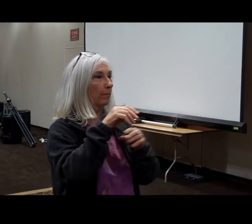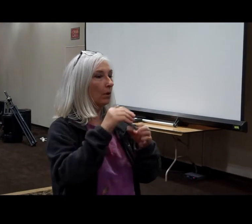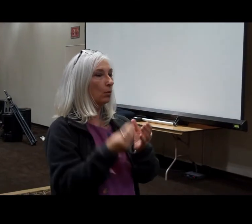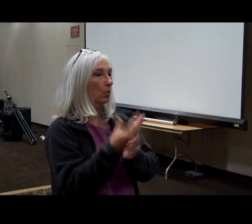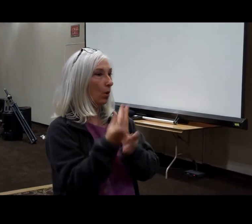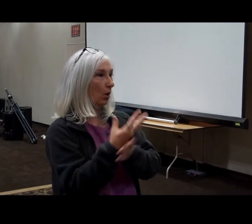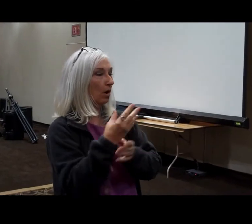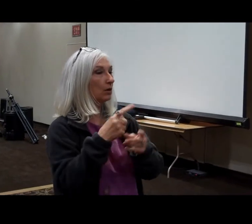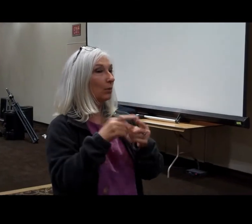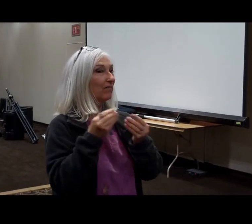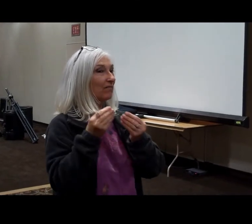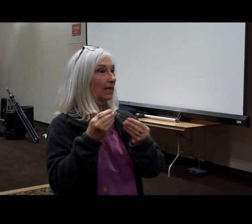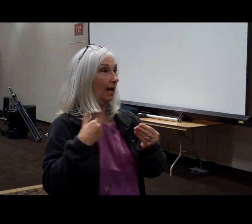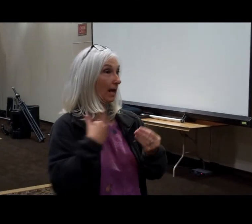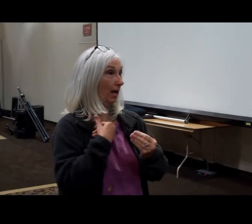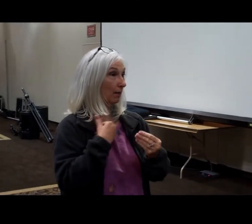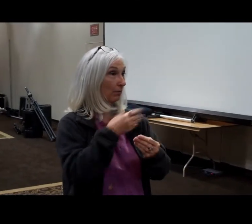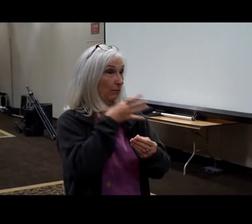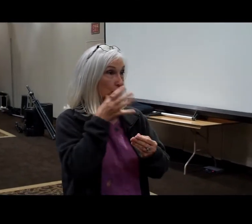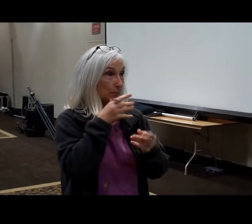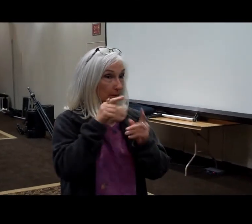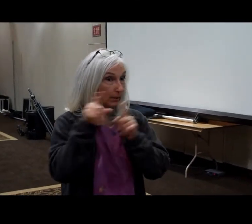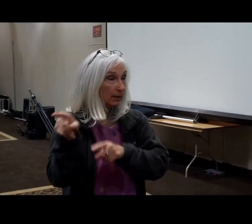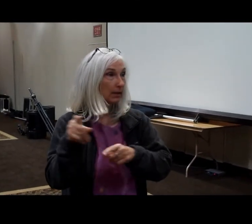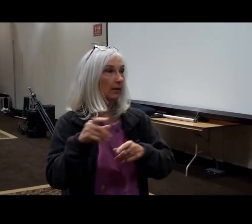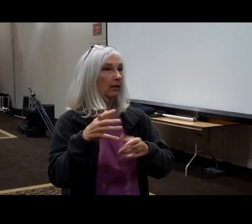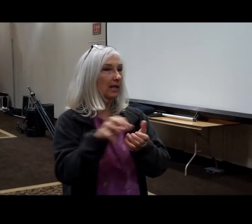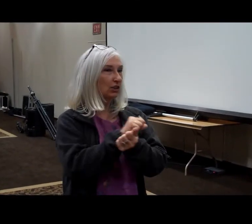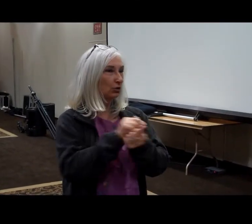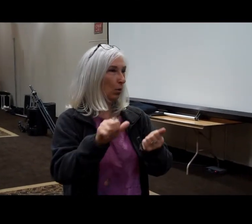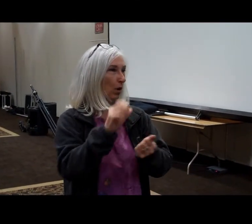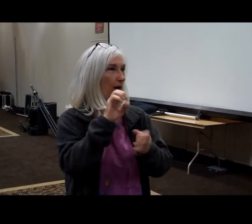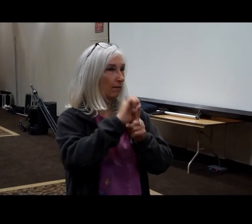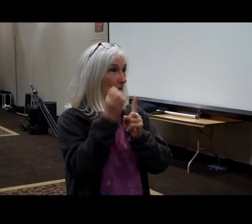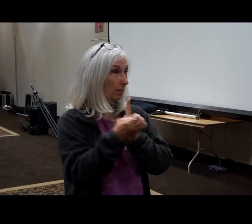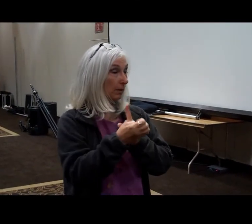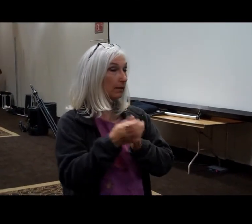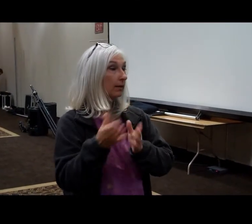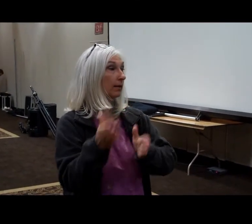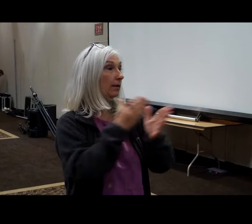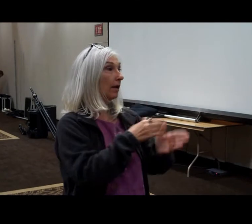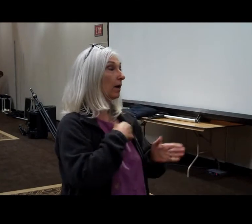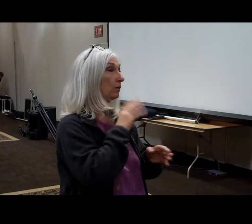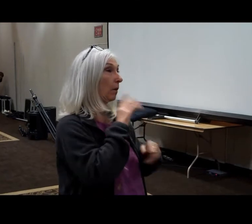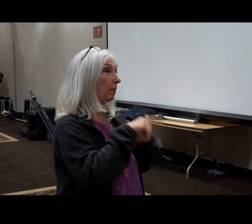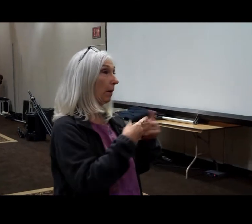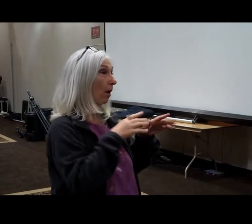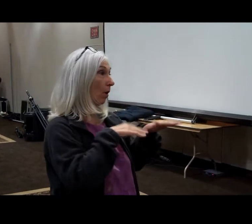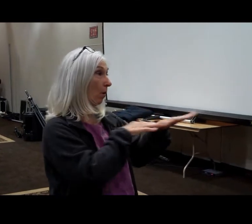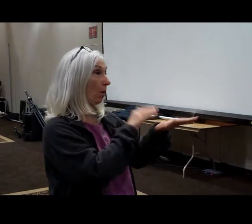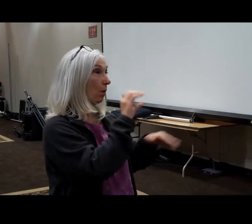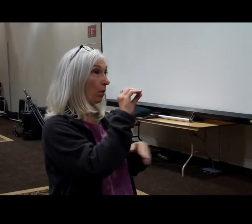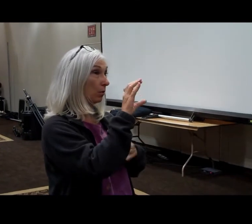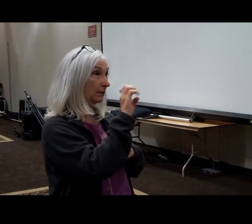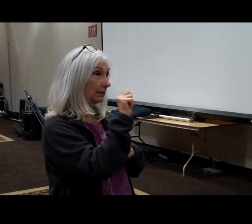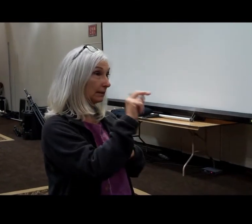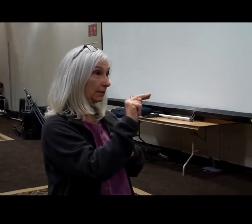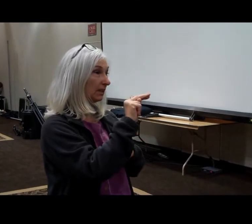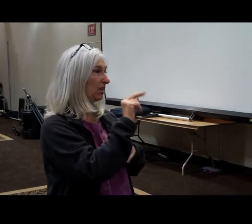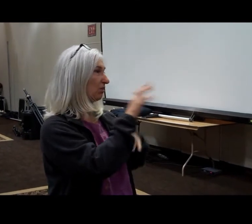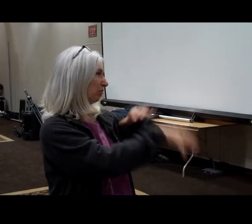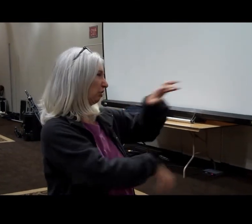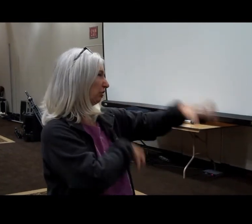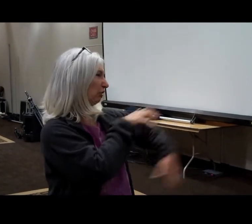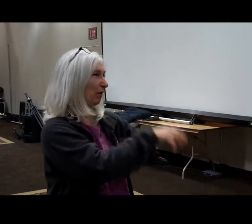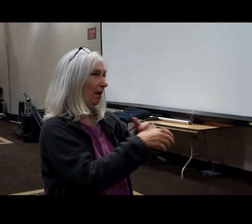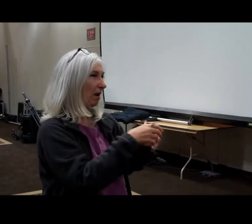deforestation, where they're planting crops to feed the animals, that's destroying the environment. And also, I talked about the